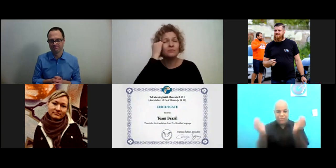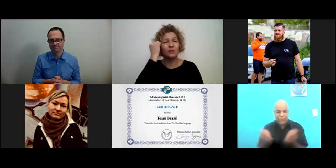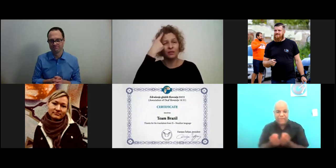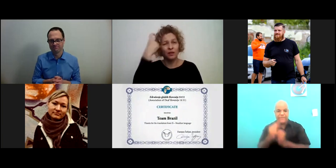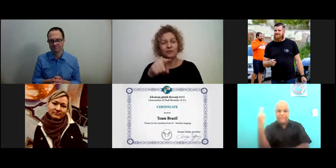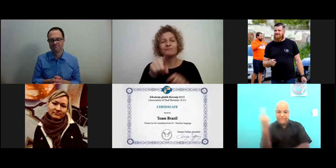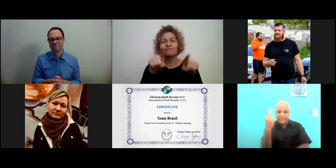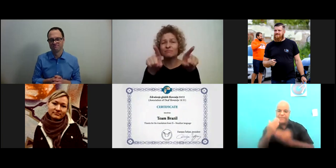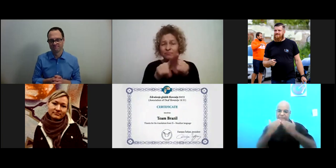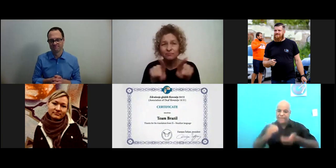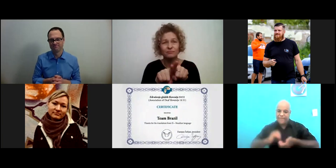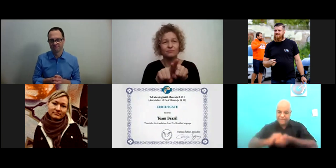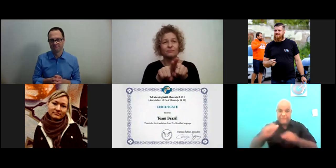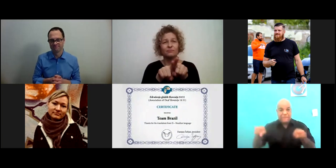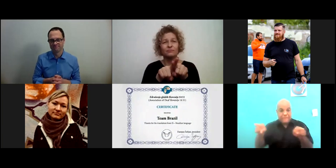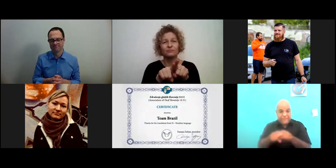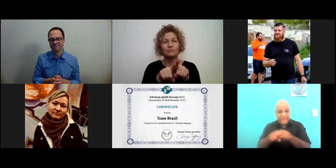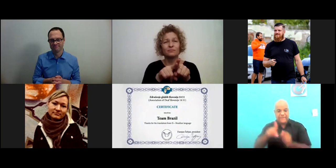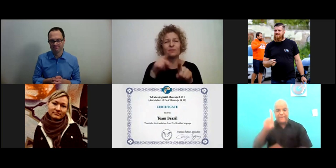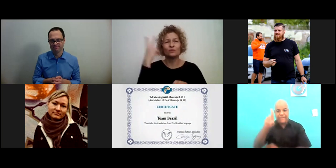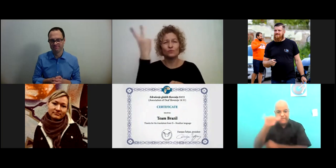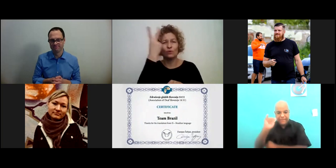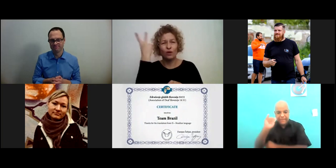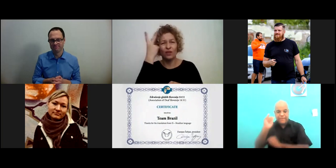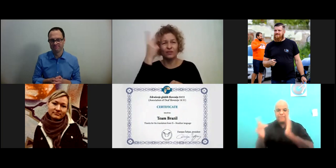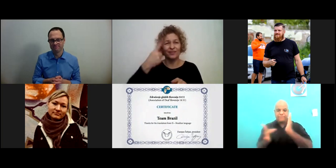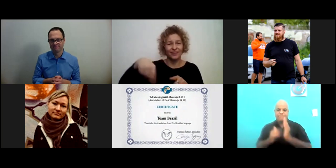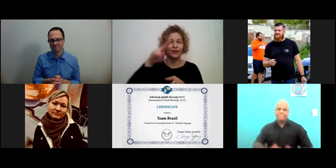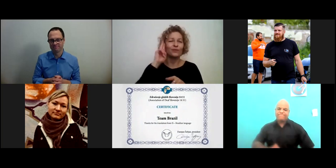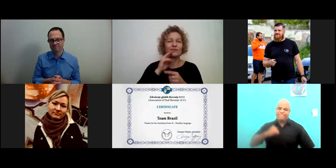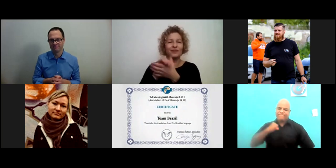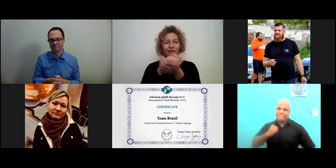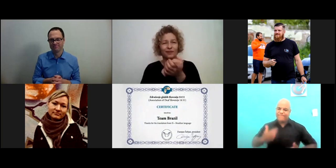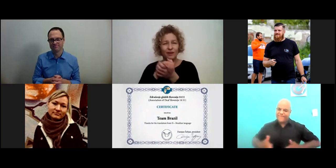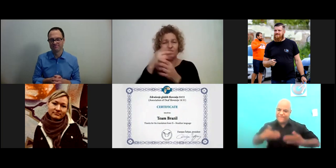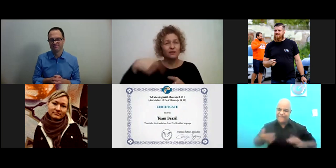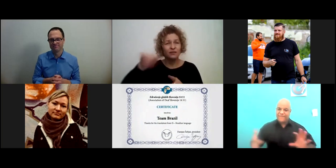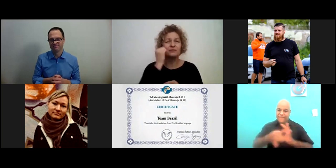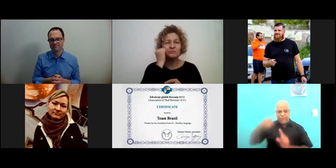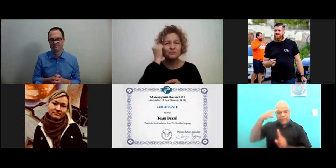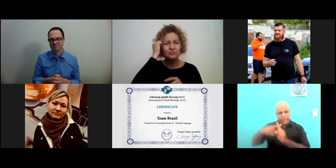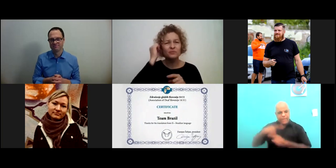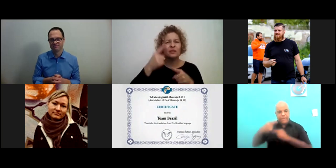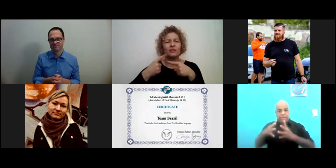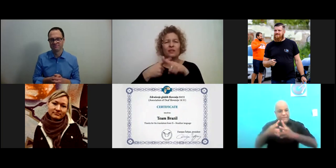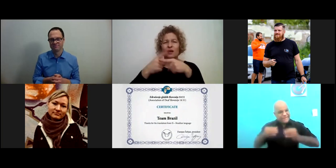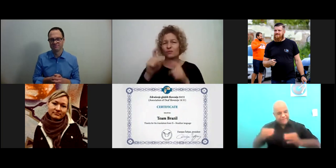Dami and to the other interpreters and to Slovenia, the deaf community.